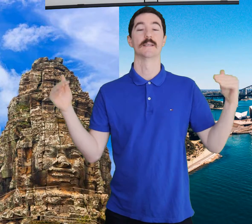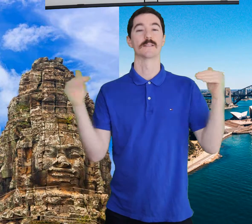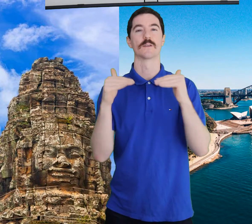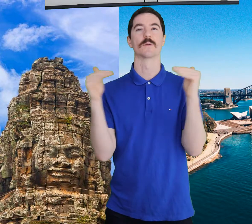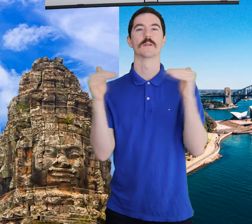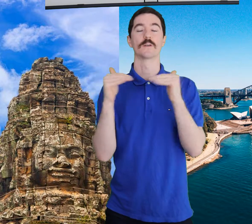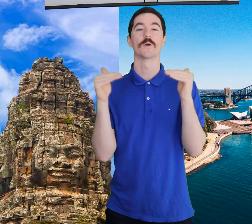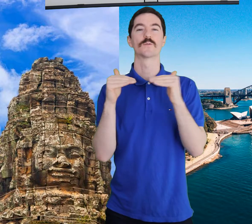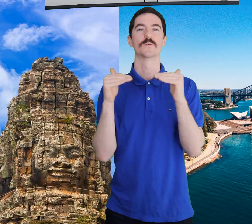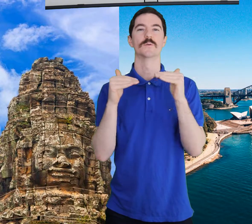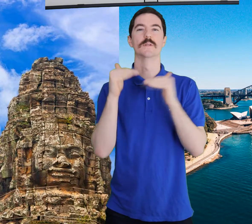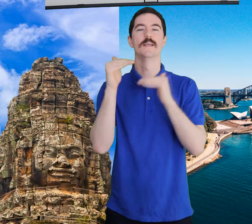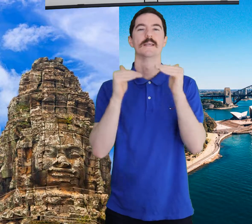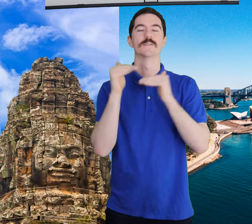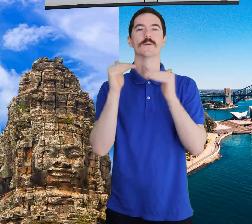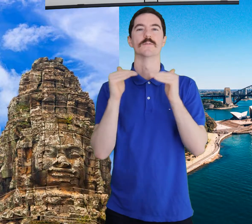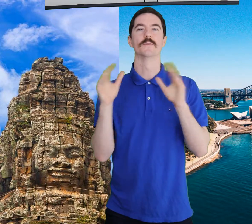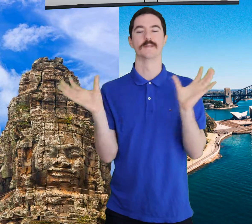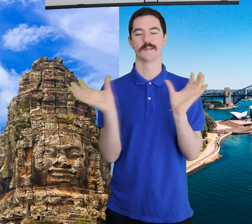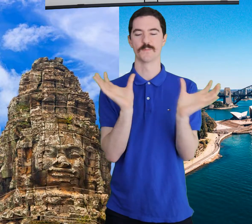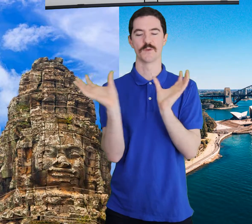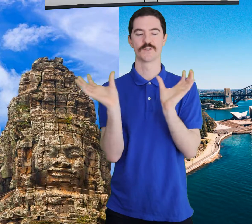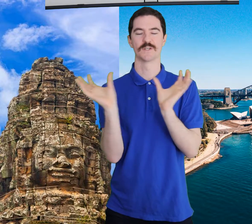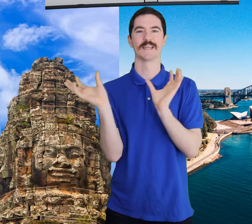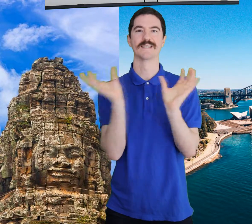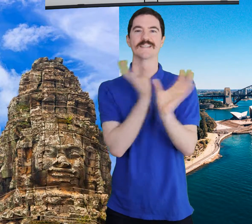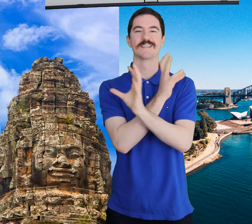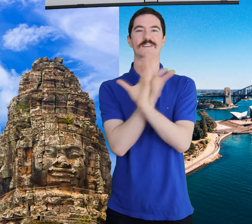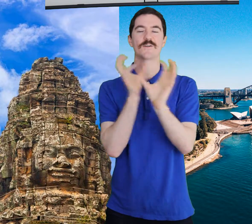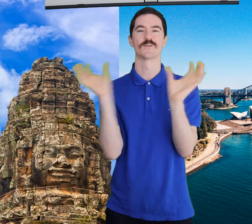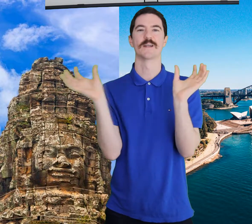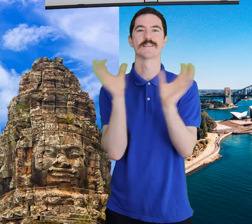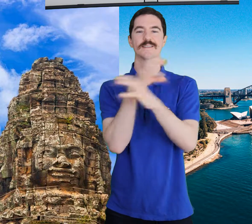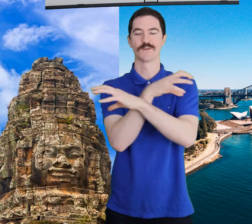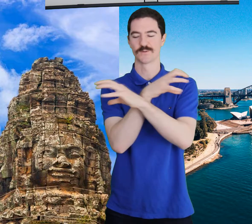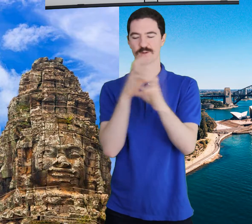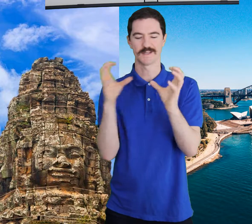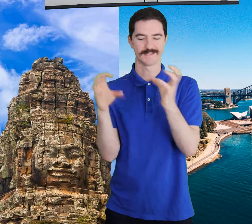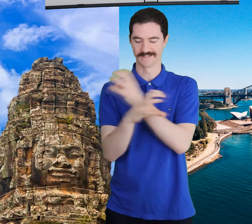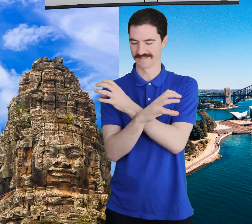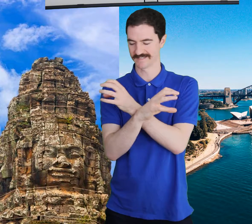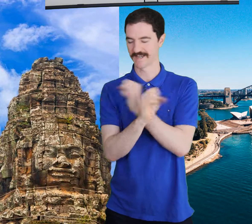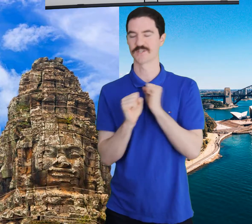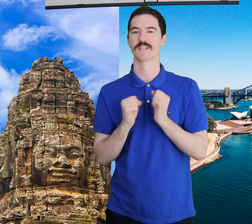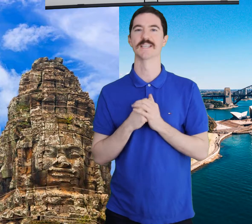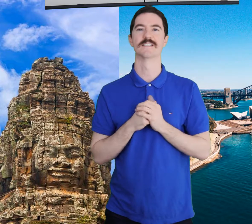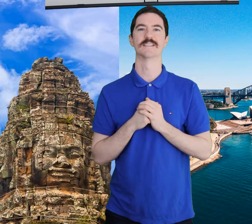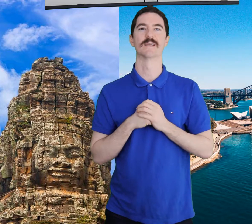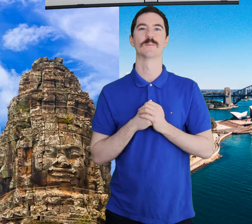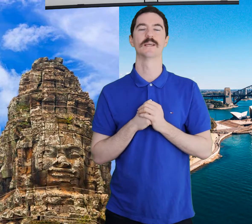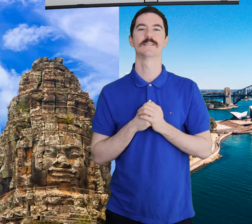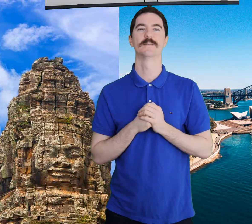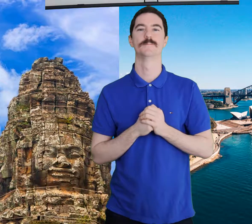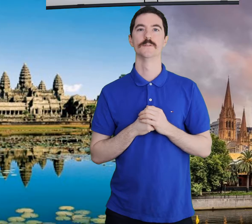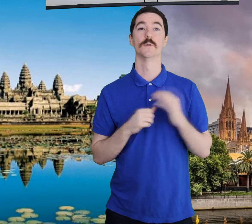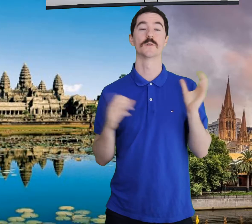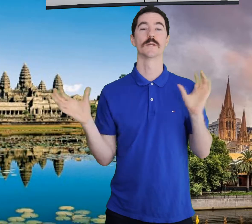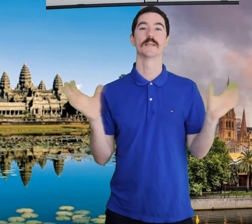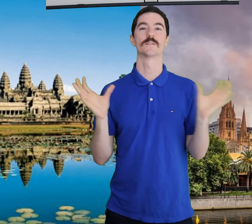a cultural sort of immersion and contrast and discussion that needs to take place. So between these two